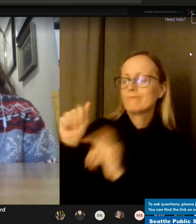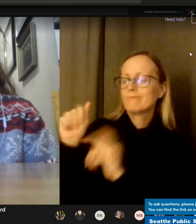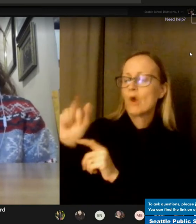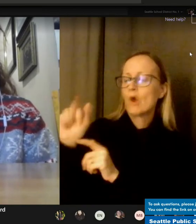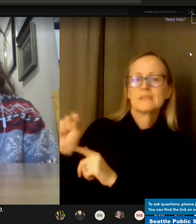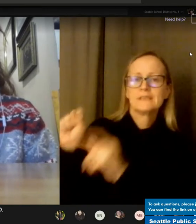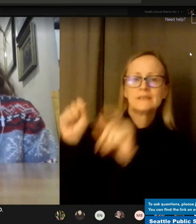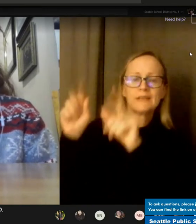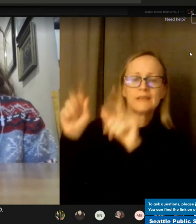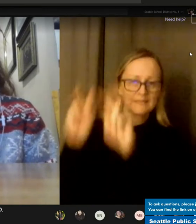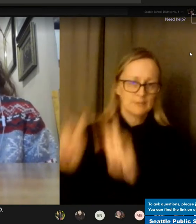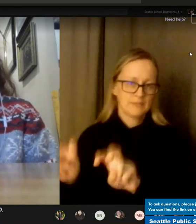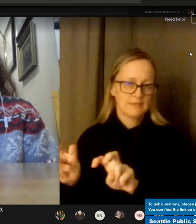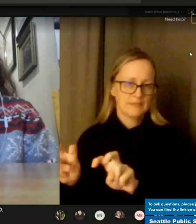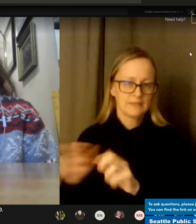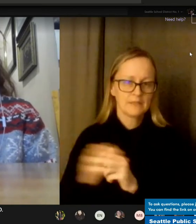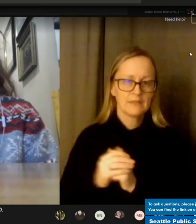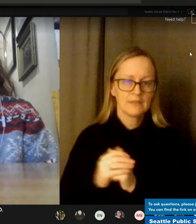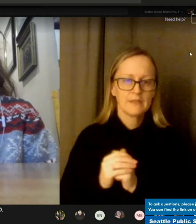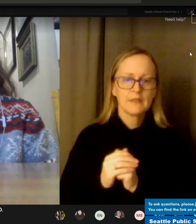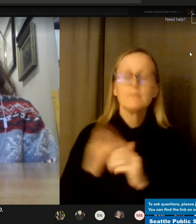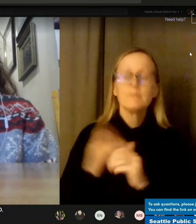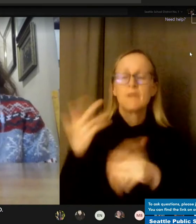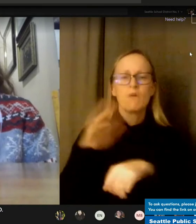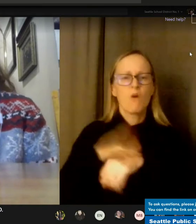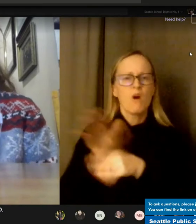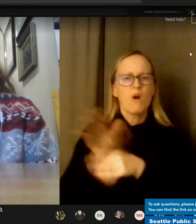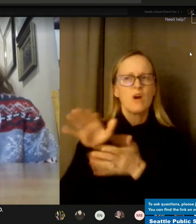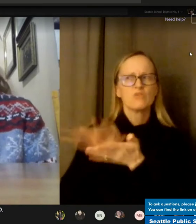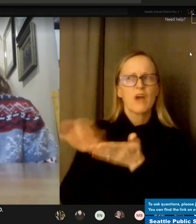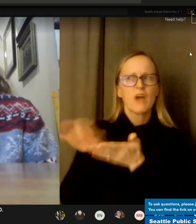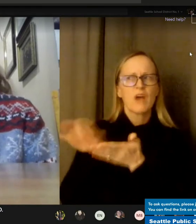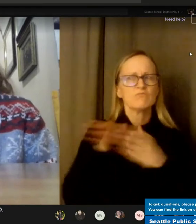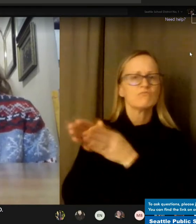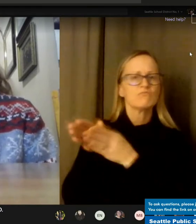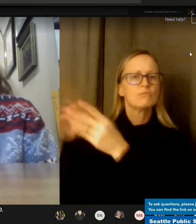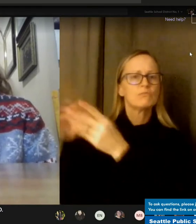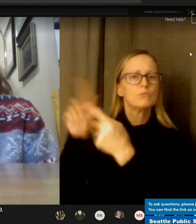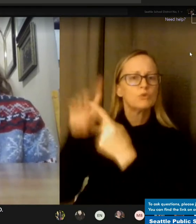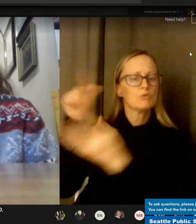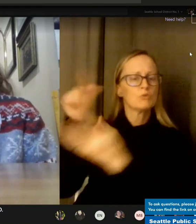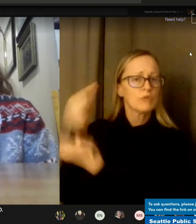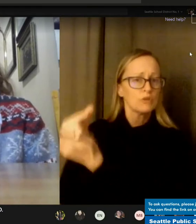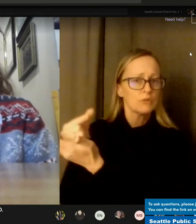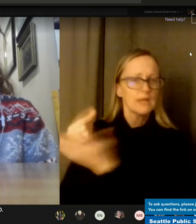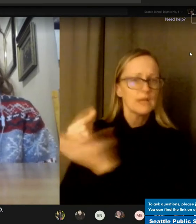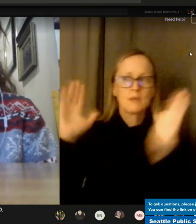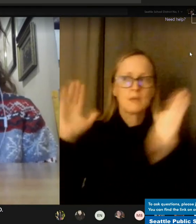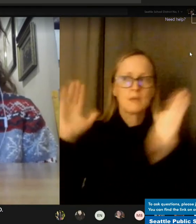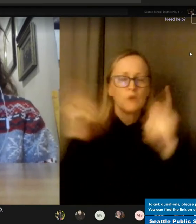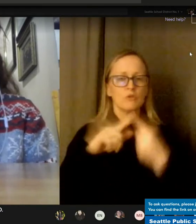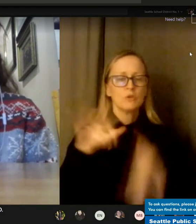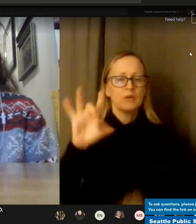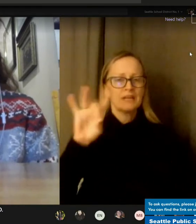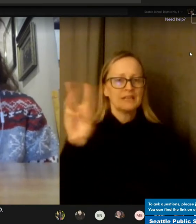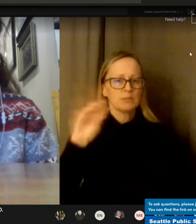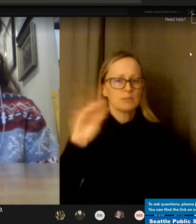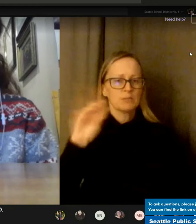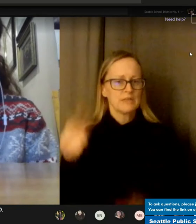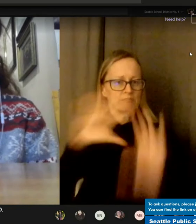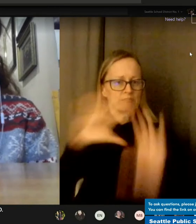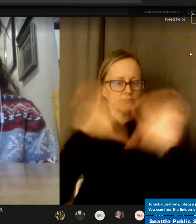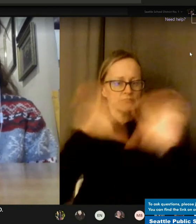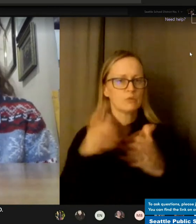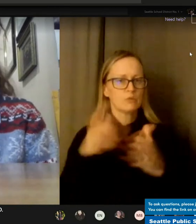former ELs are on track to graduate, compared with 86% for district overall. And finally, based on